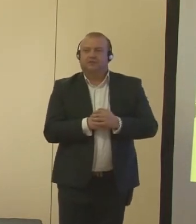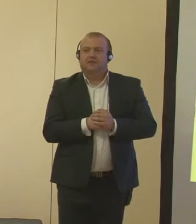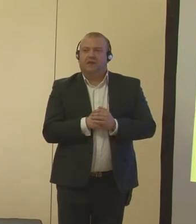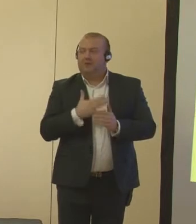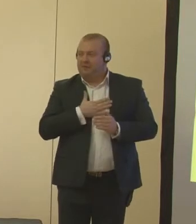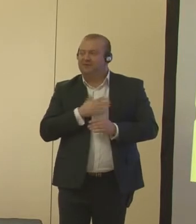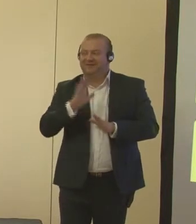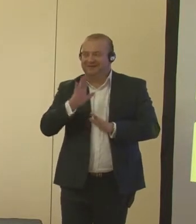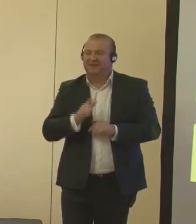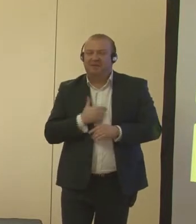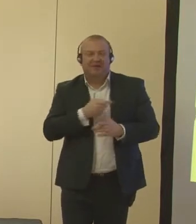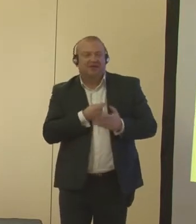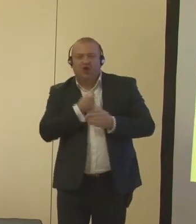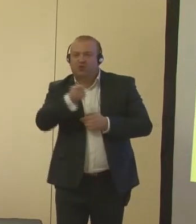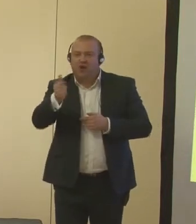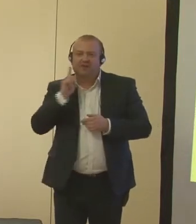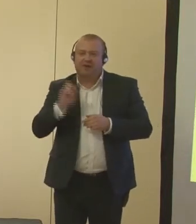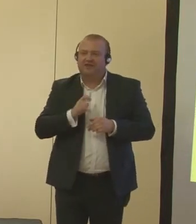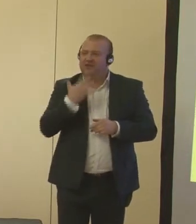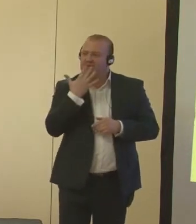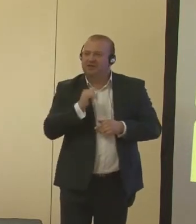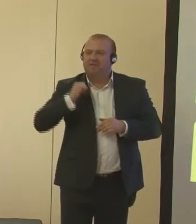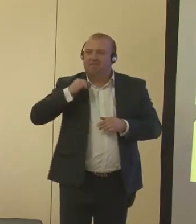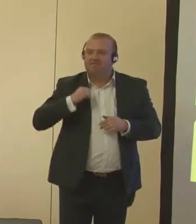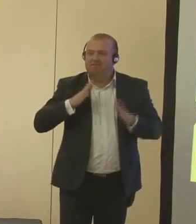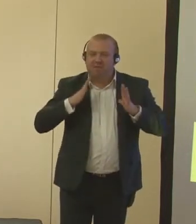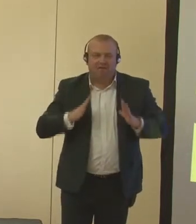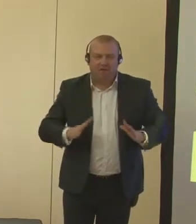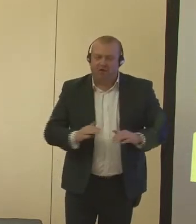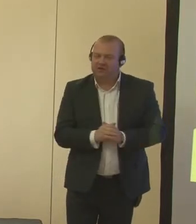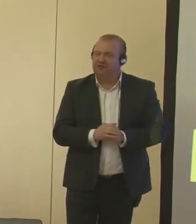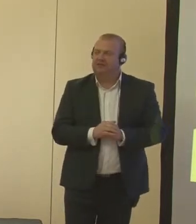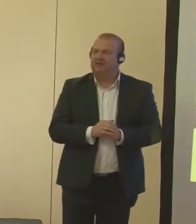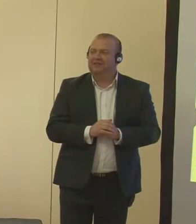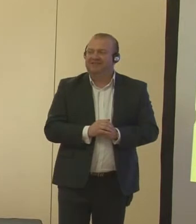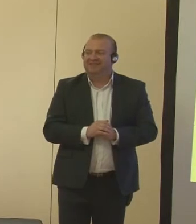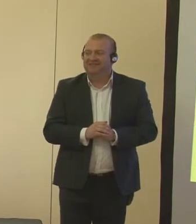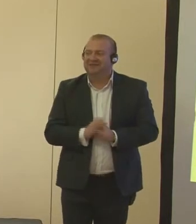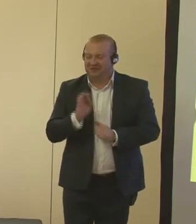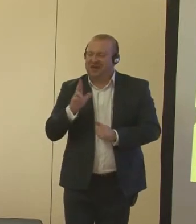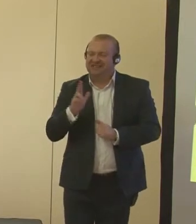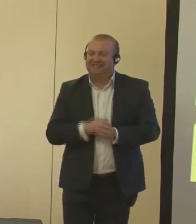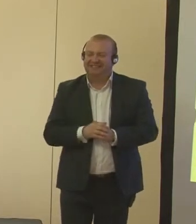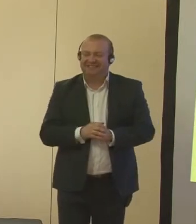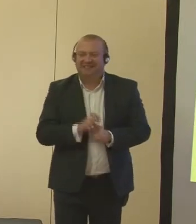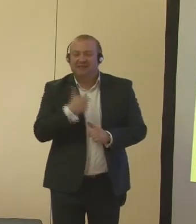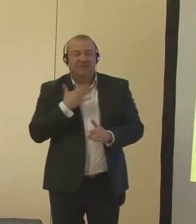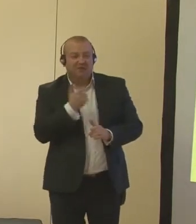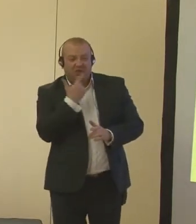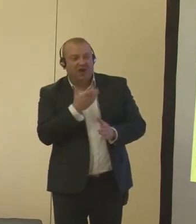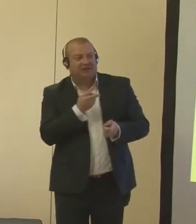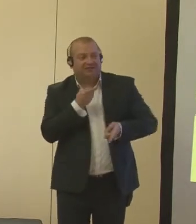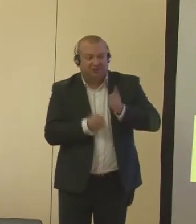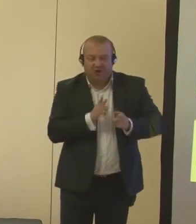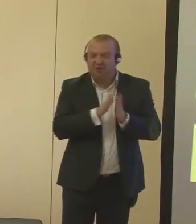slowly. So I have agreement. The translators will wave, and you can tip me on the